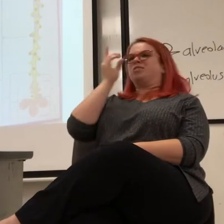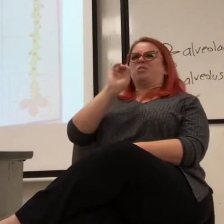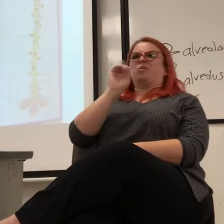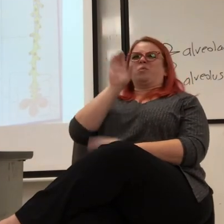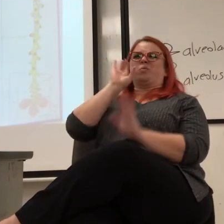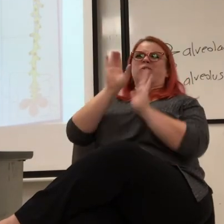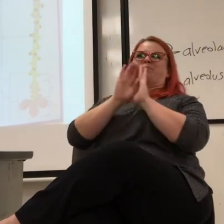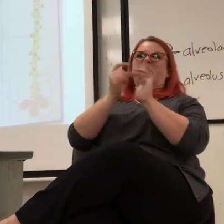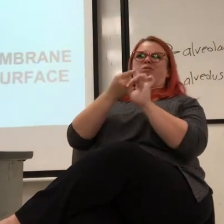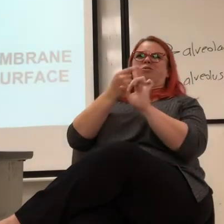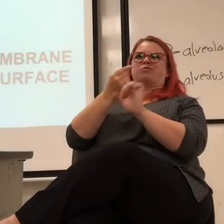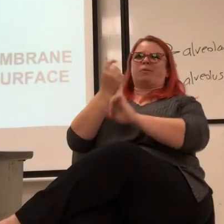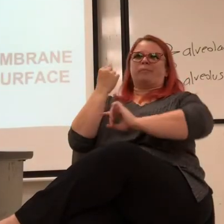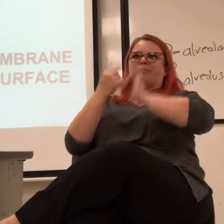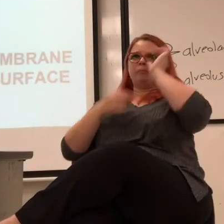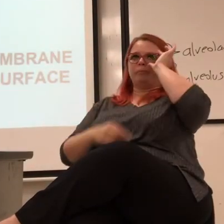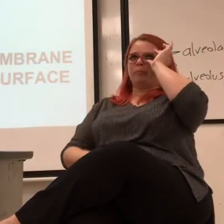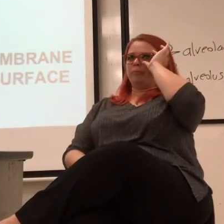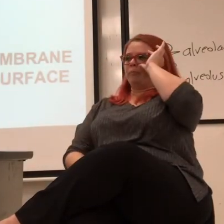from.